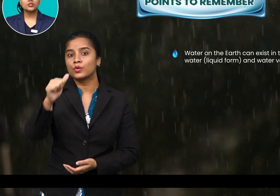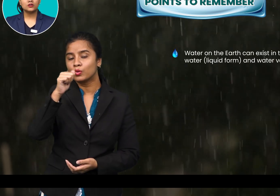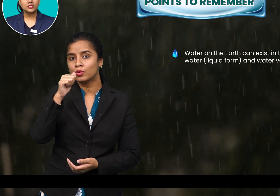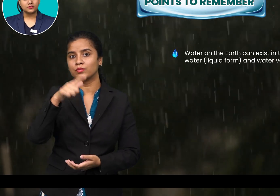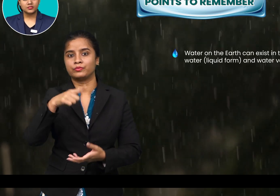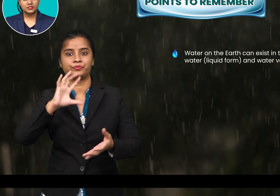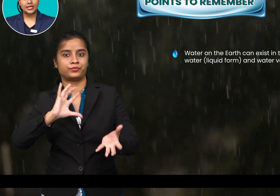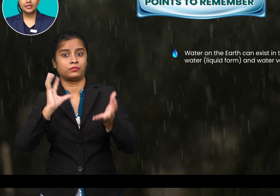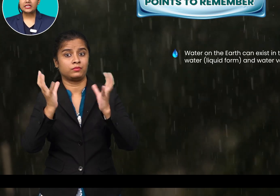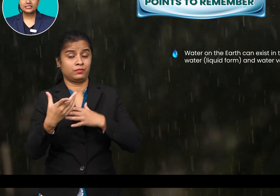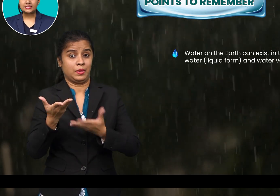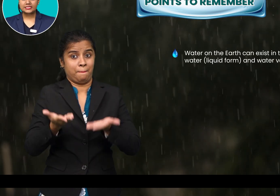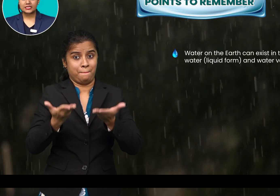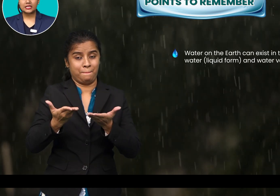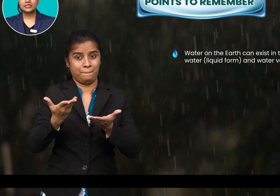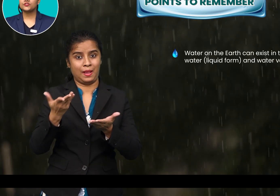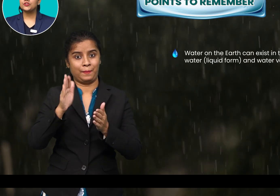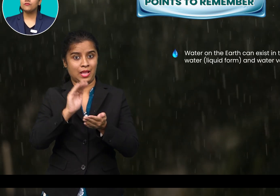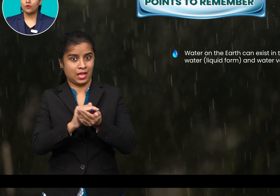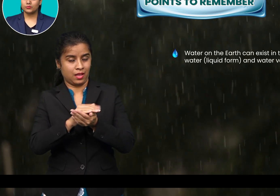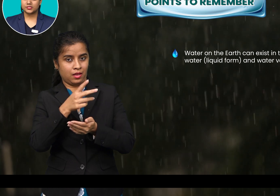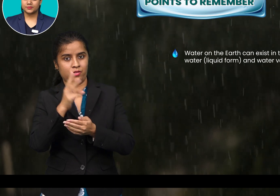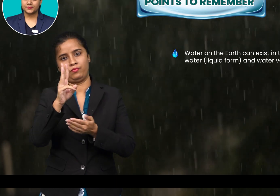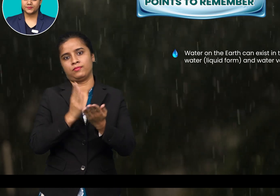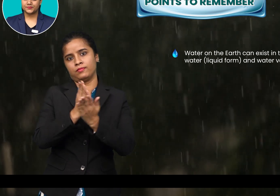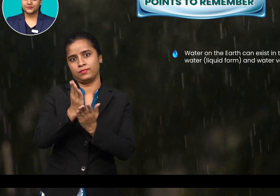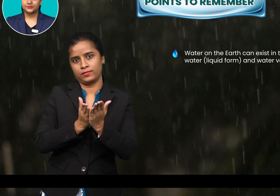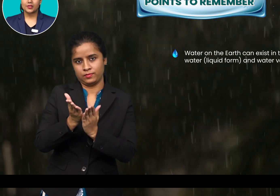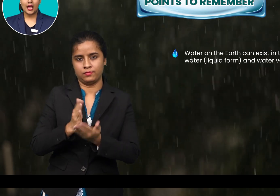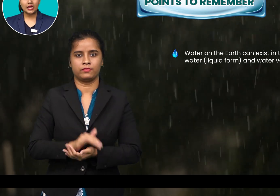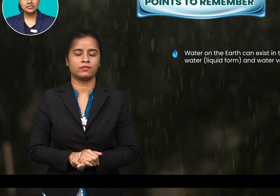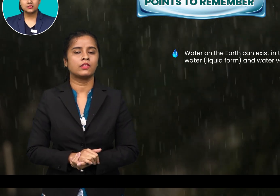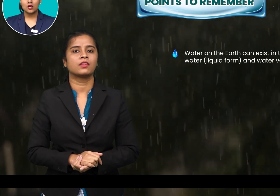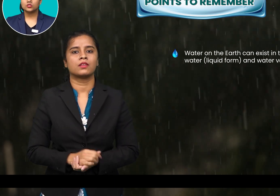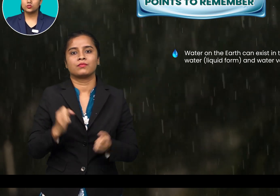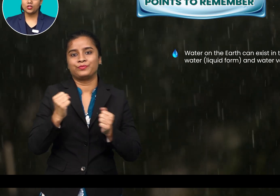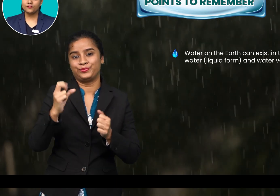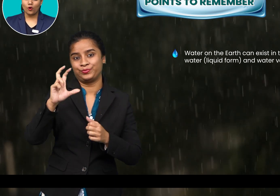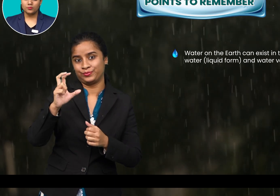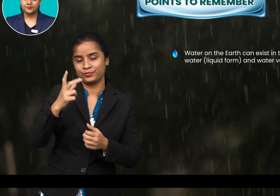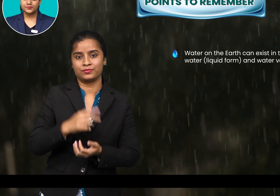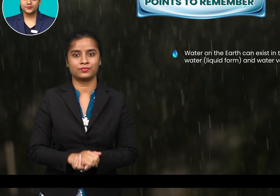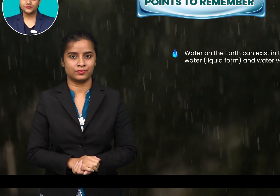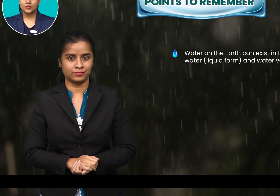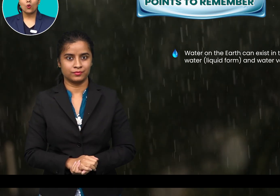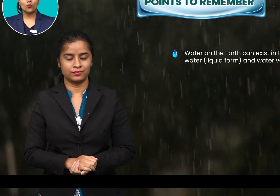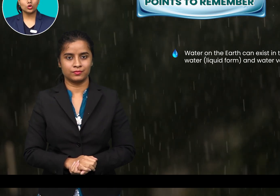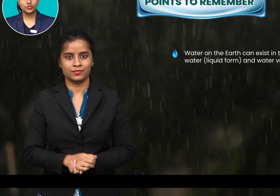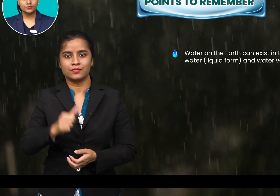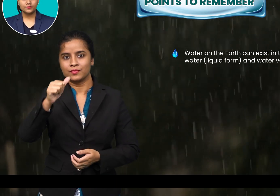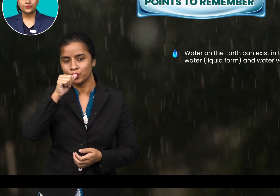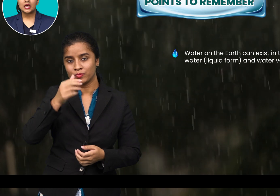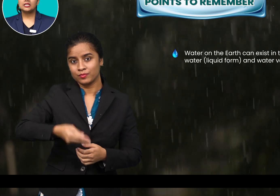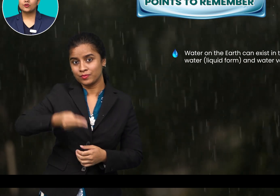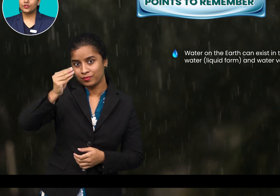Water on the earth can exist in the three forms: ice, solid form;